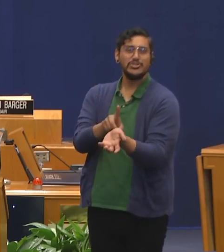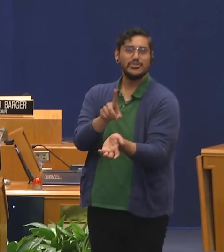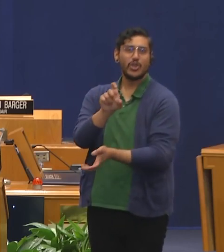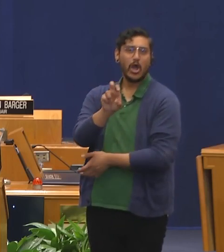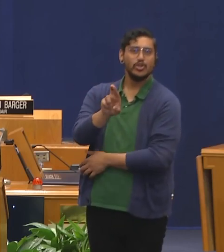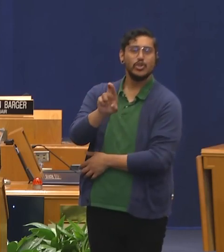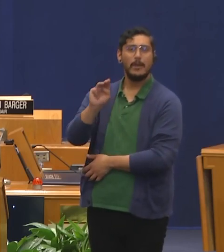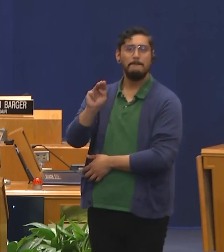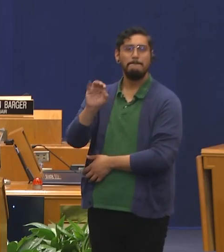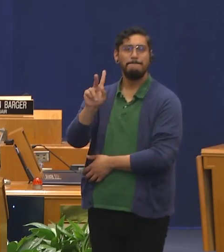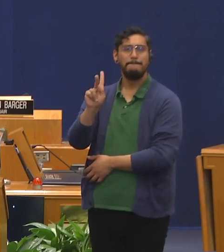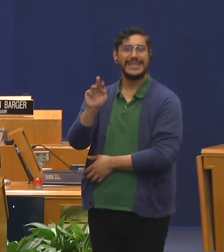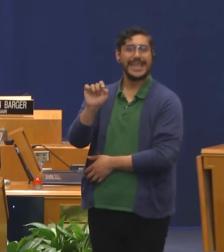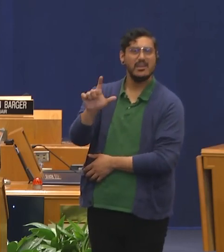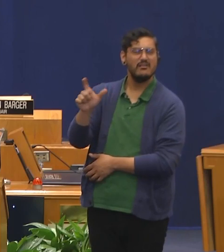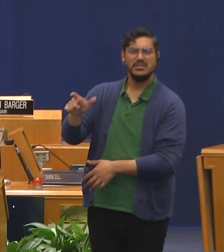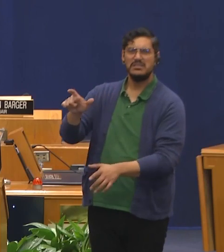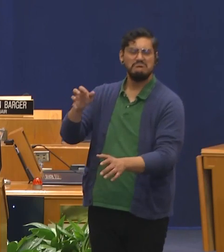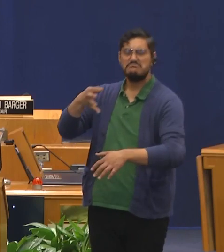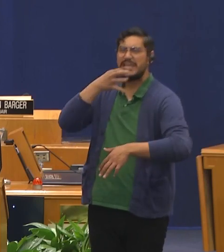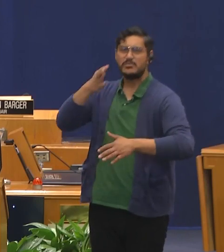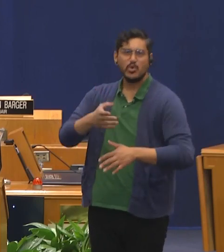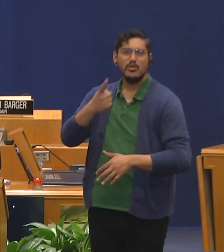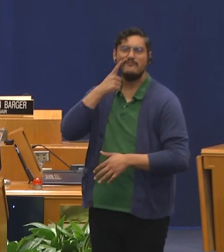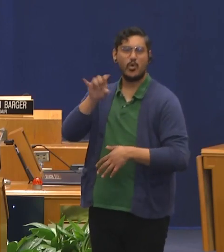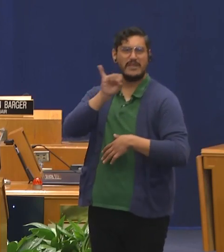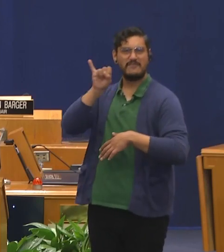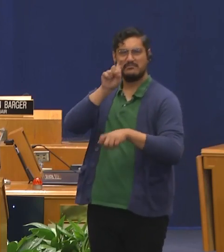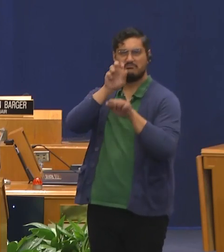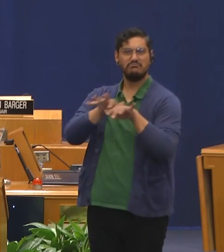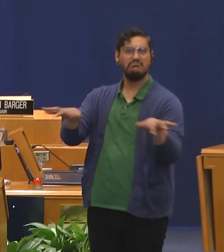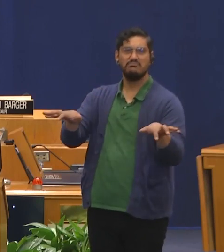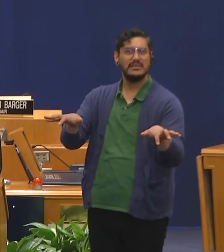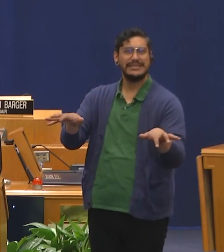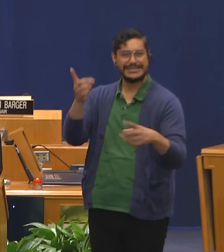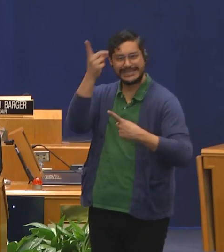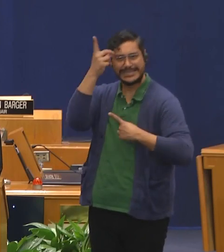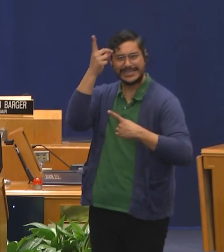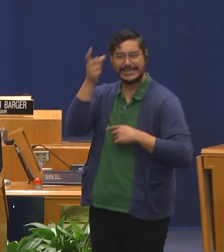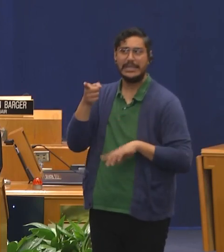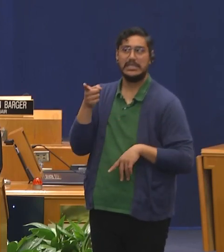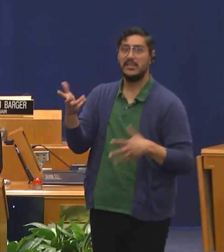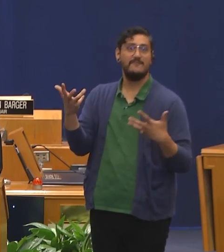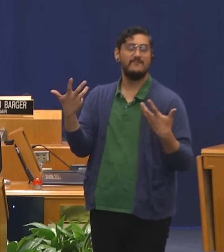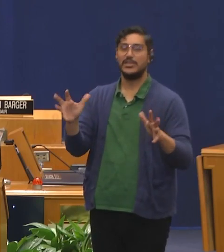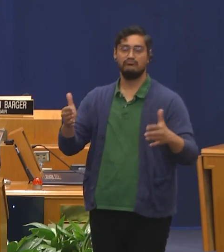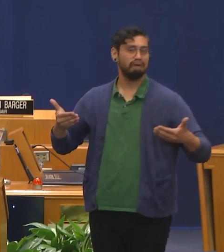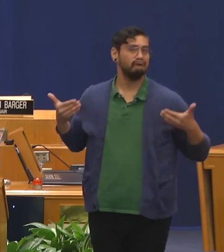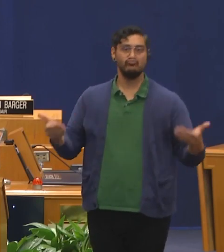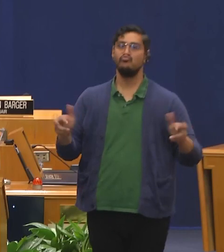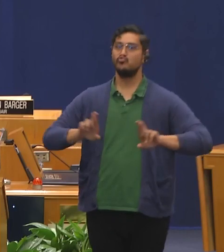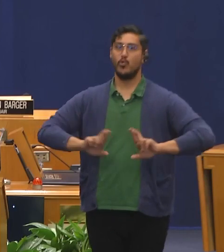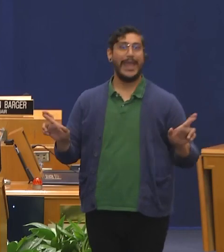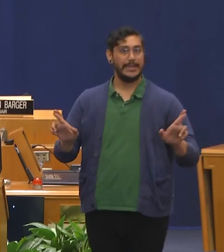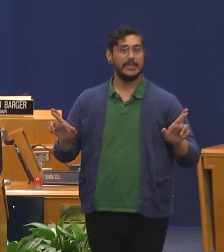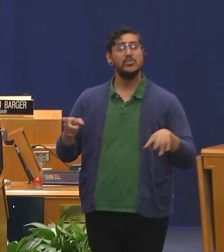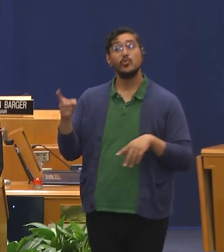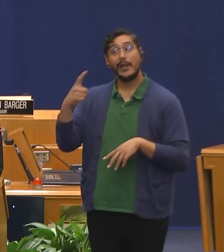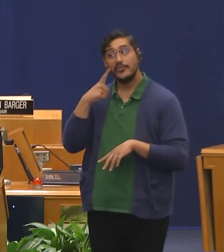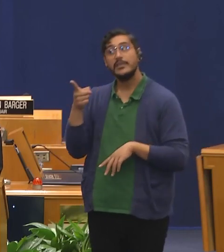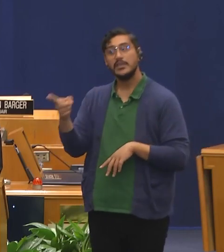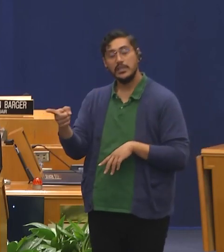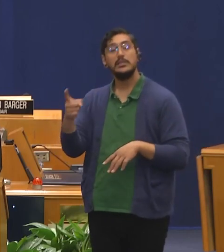infectious disease. He has a lot of experience working with the labs, and he has jumped in with both feet. So I think that he sees this eventually transitioning from the